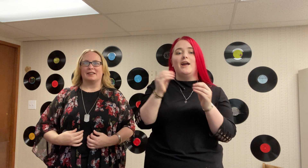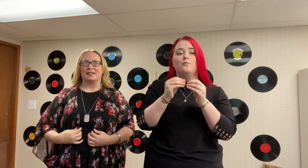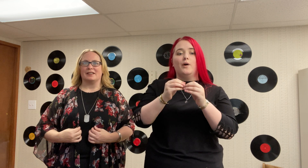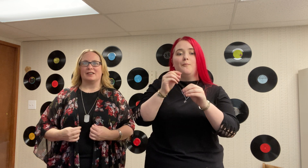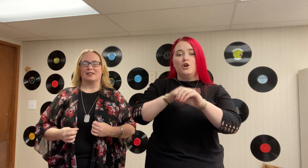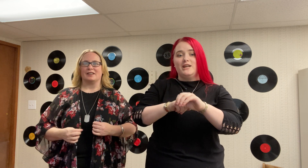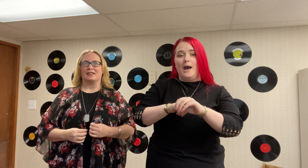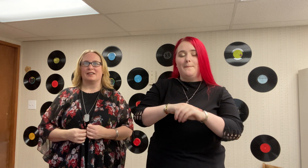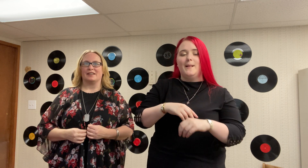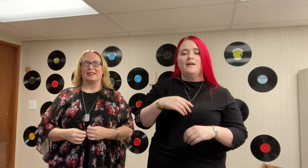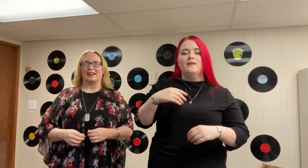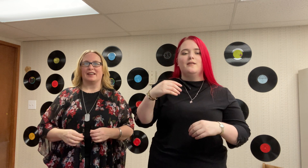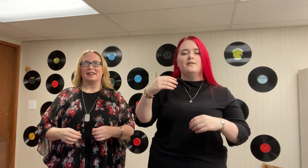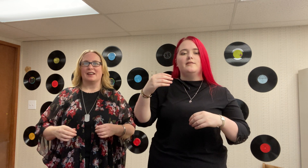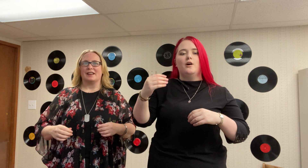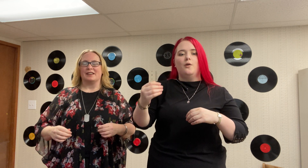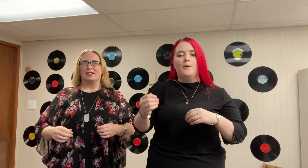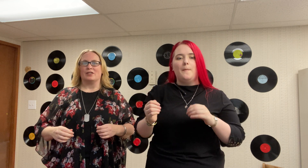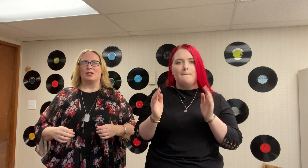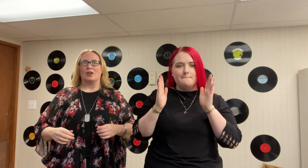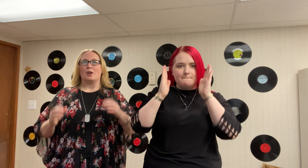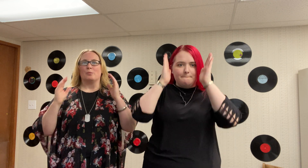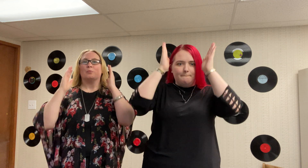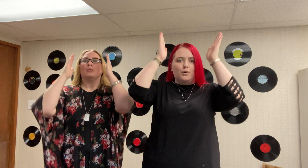one more time. Okay. So